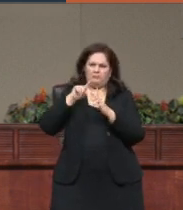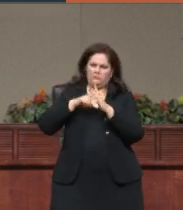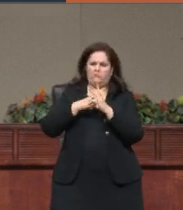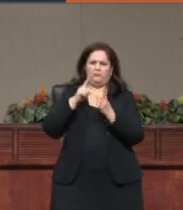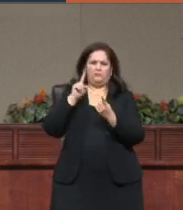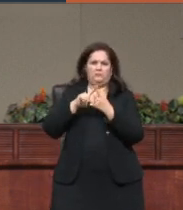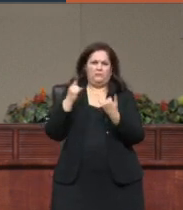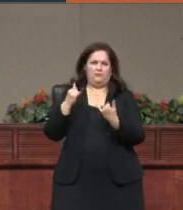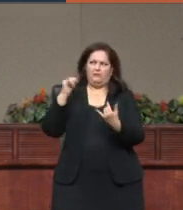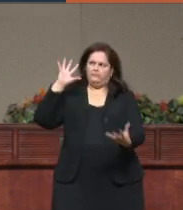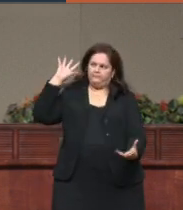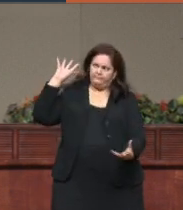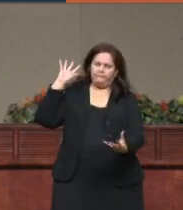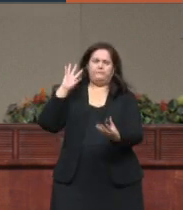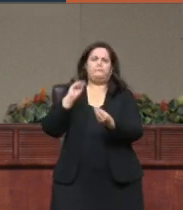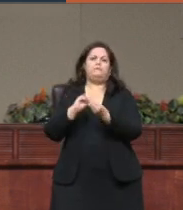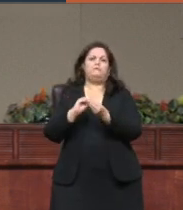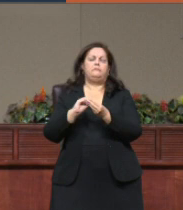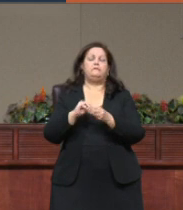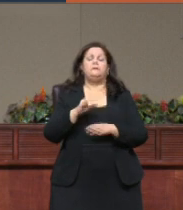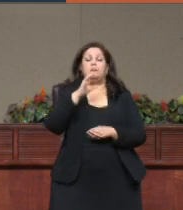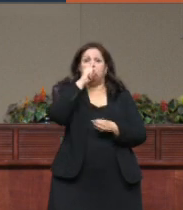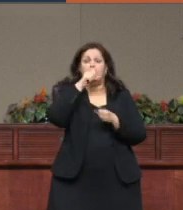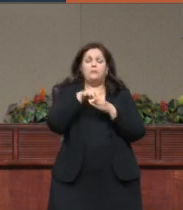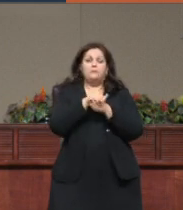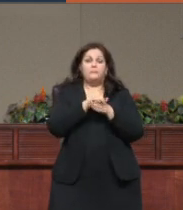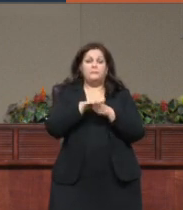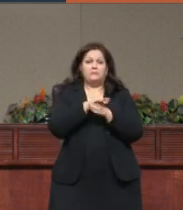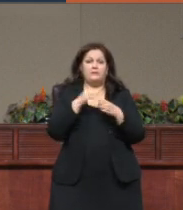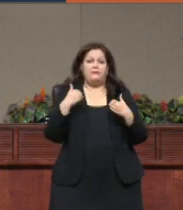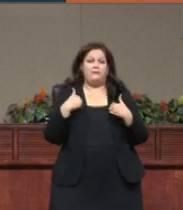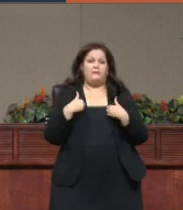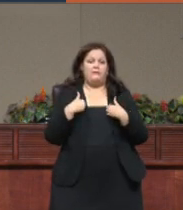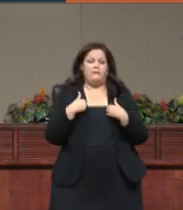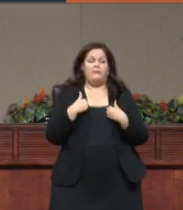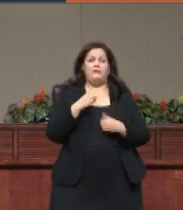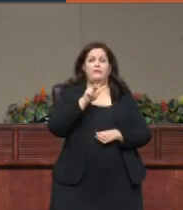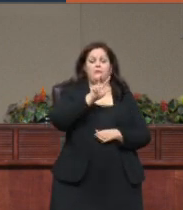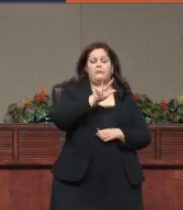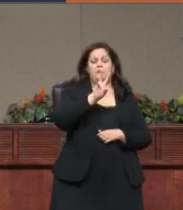Since the beginning of the pandemic, Orange County has had a total of